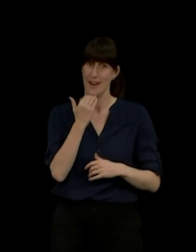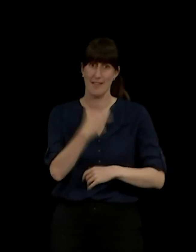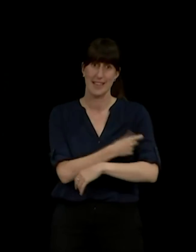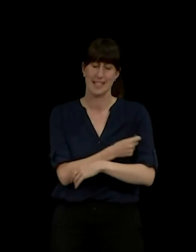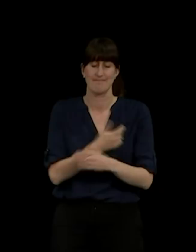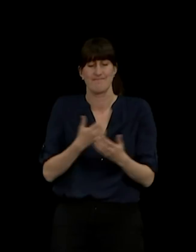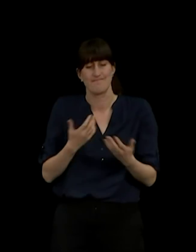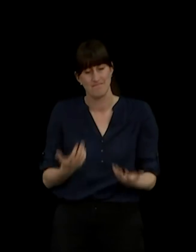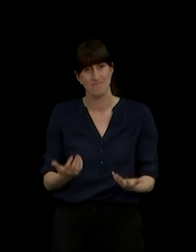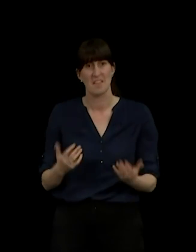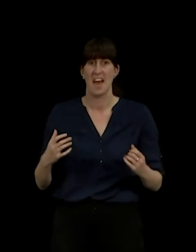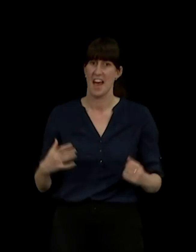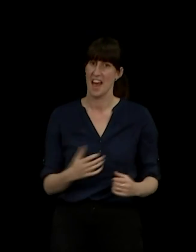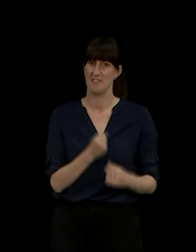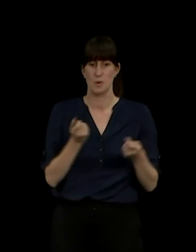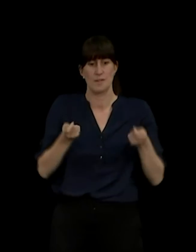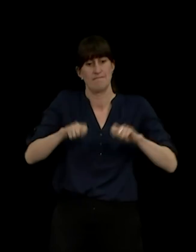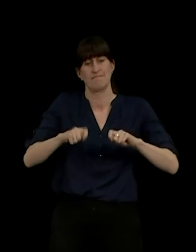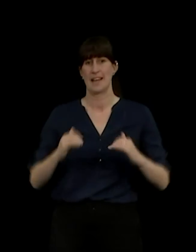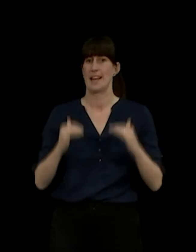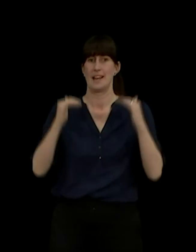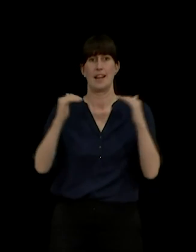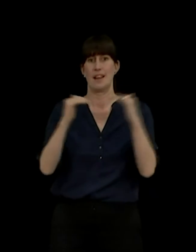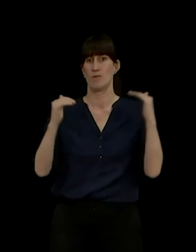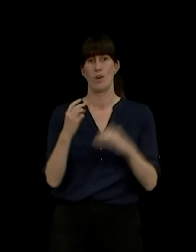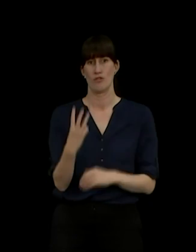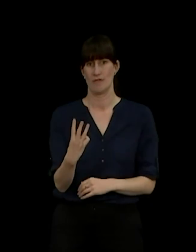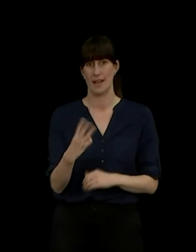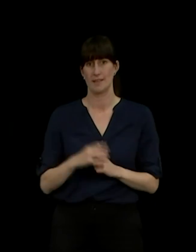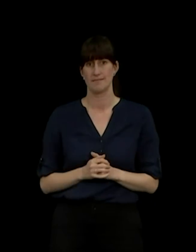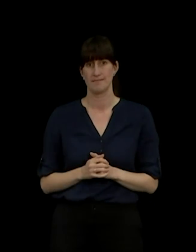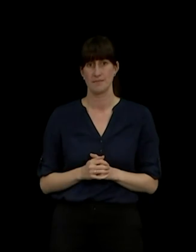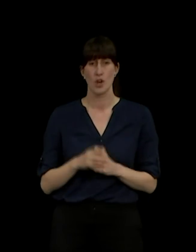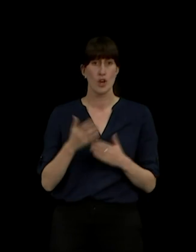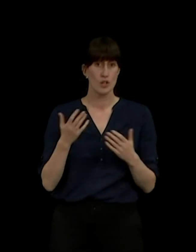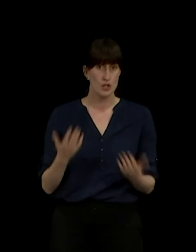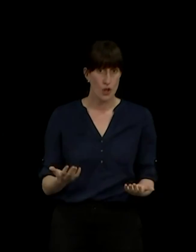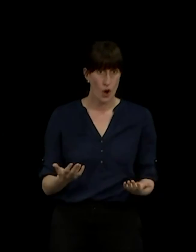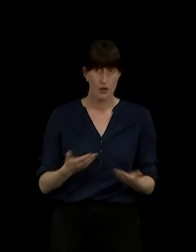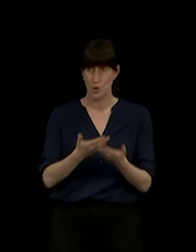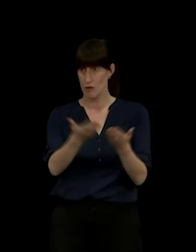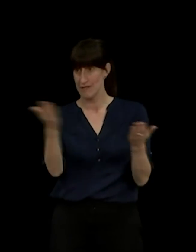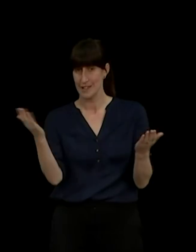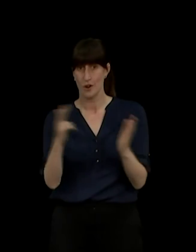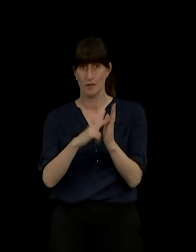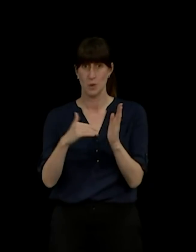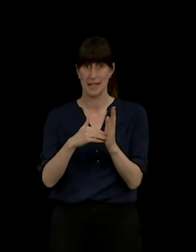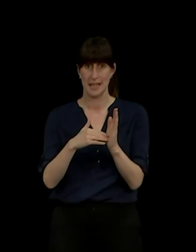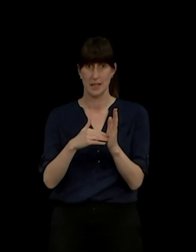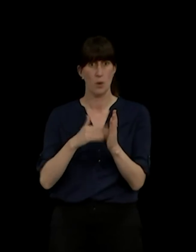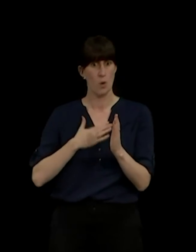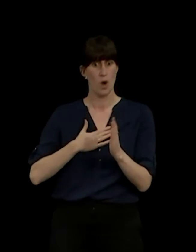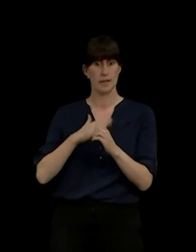this is a message for the rest of New Zealand. We are doing everything that we can to keep cases confined to